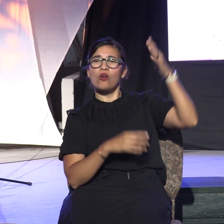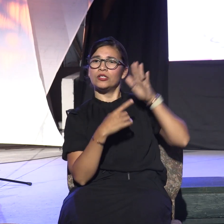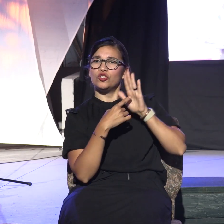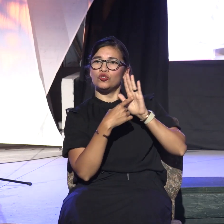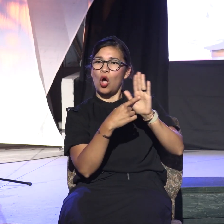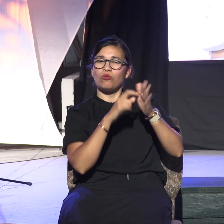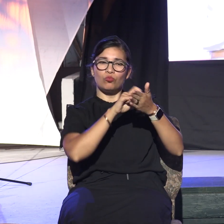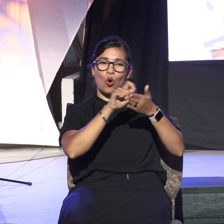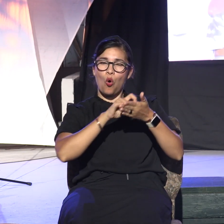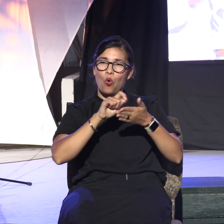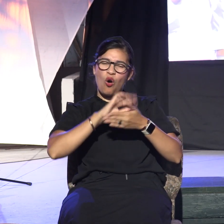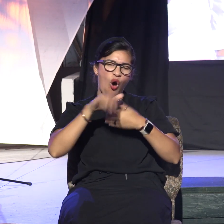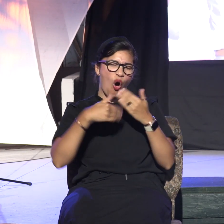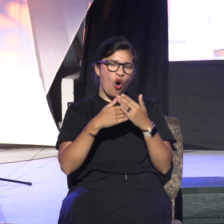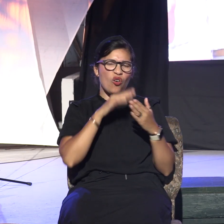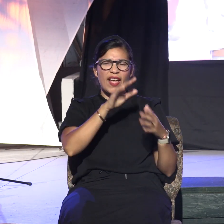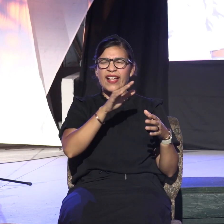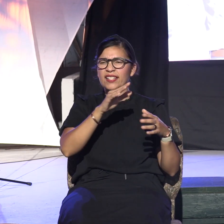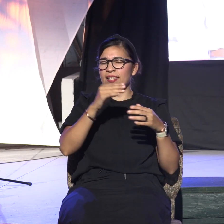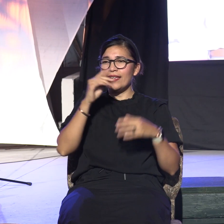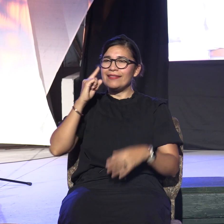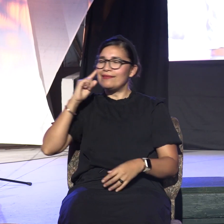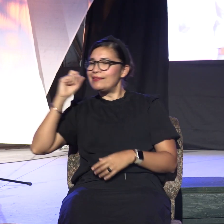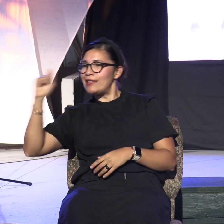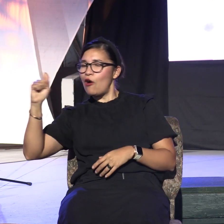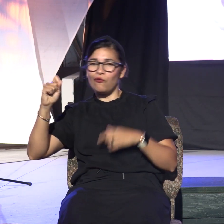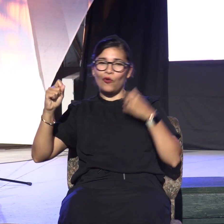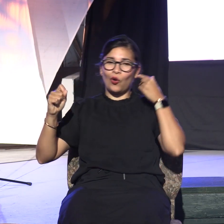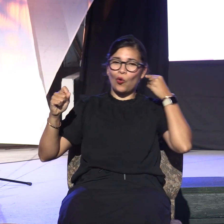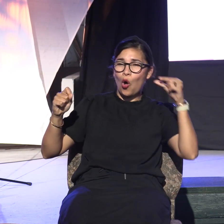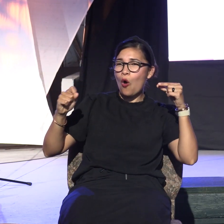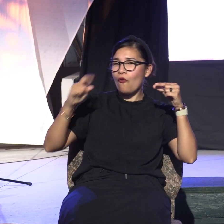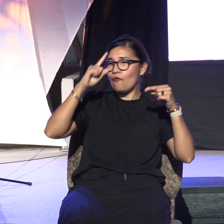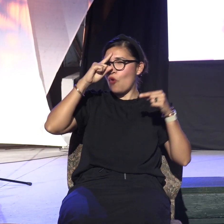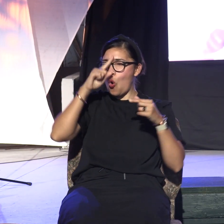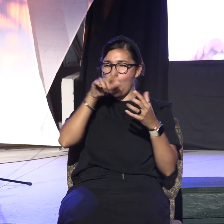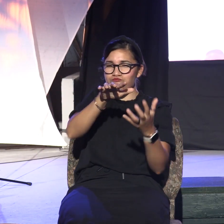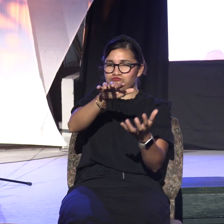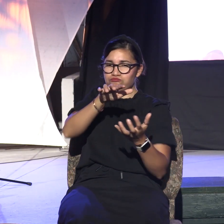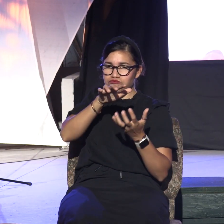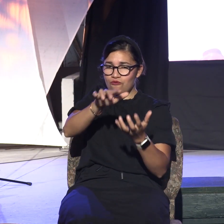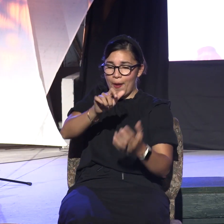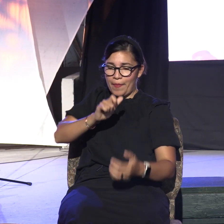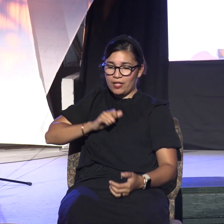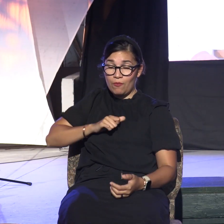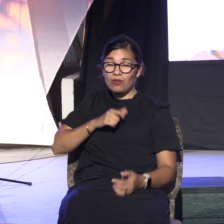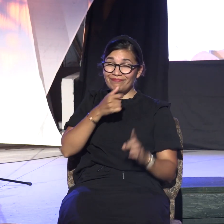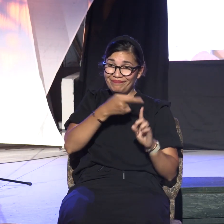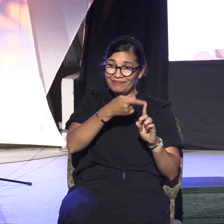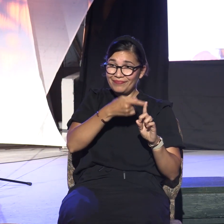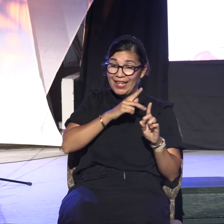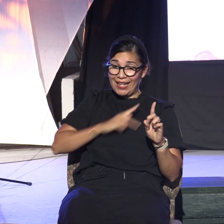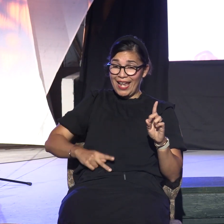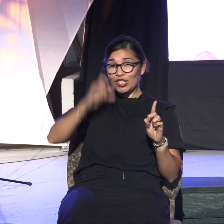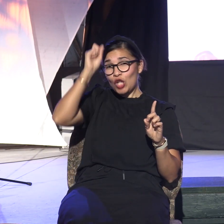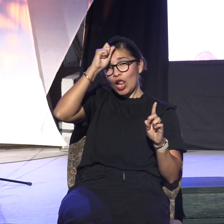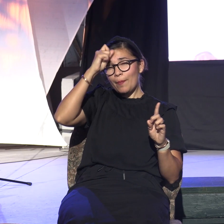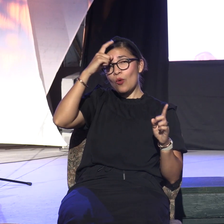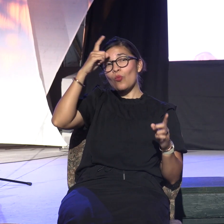successful. 2 Kings tells us that the weight of the gold that Solomon received yearly was